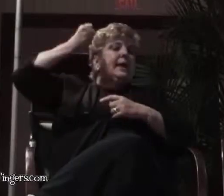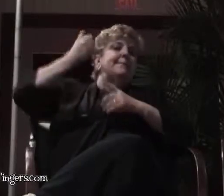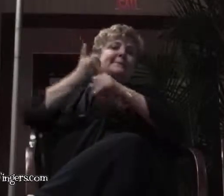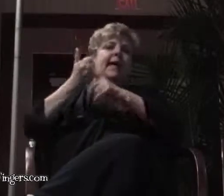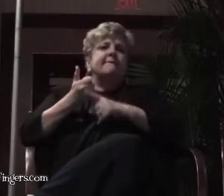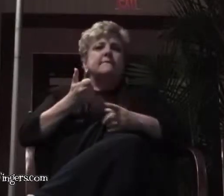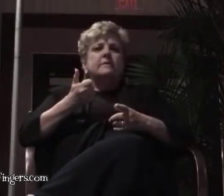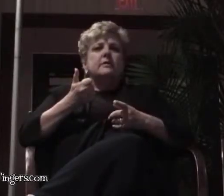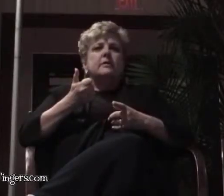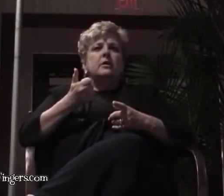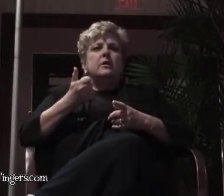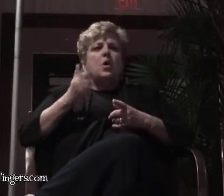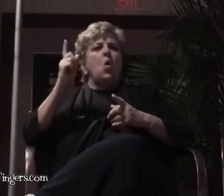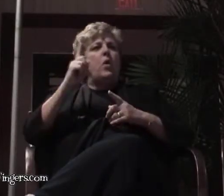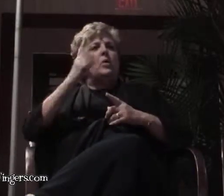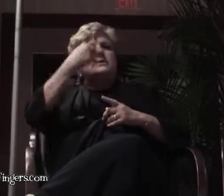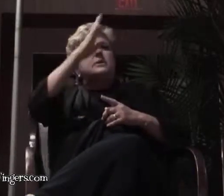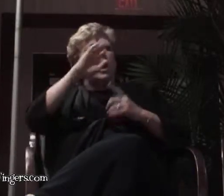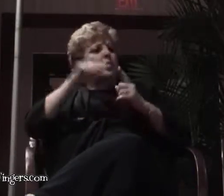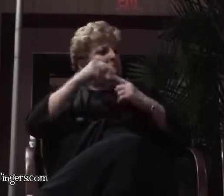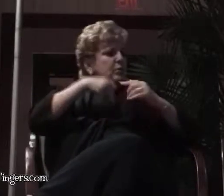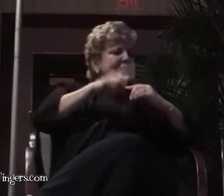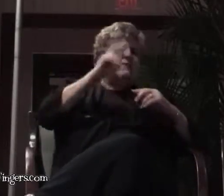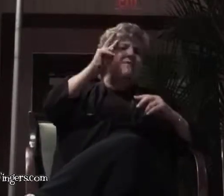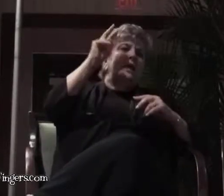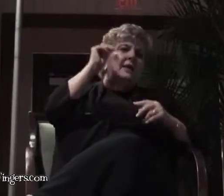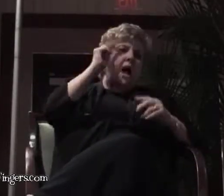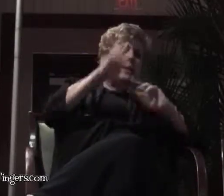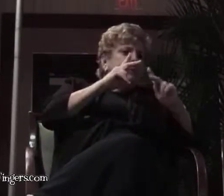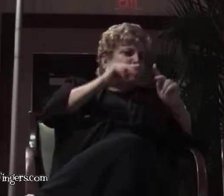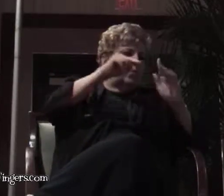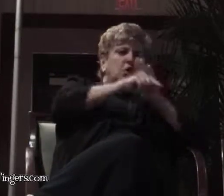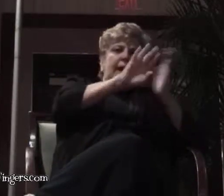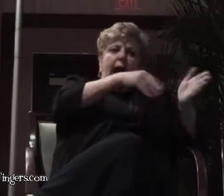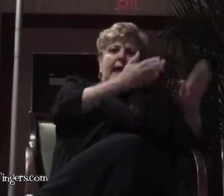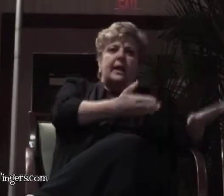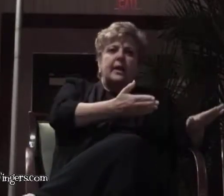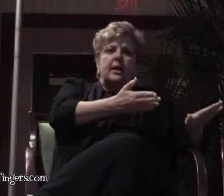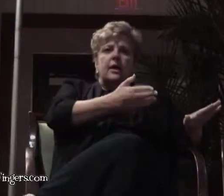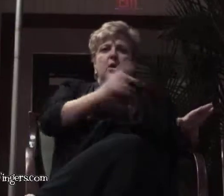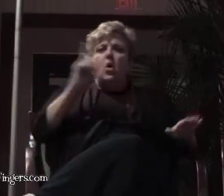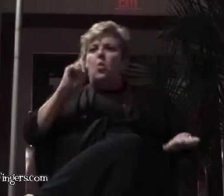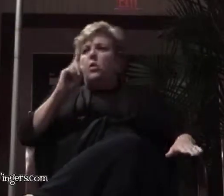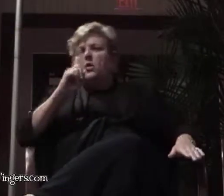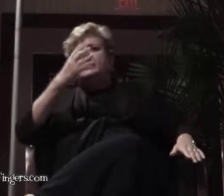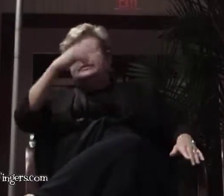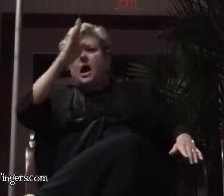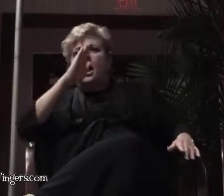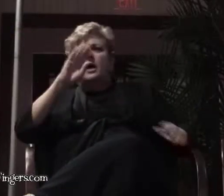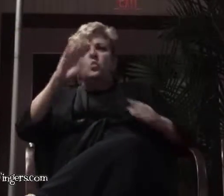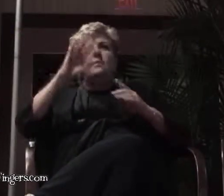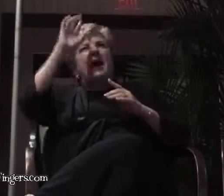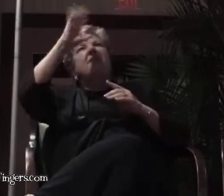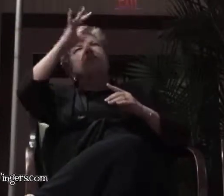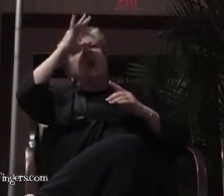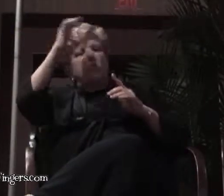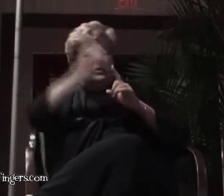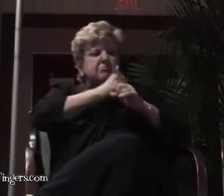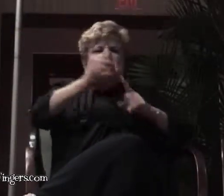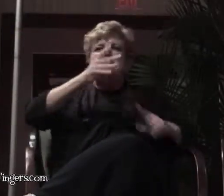that hospital for all those months? Where's God when my dad's on my mom's chest? Where's God when the Holocaust is taking place and the tornadoes